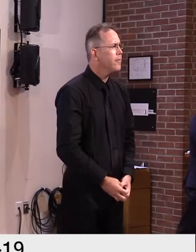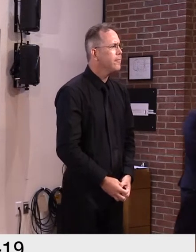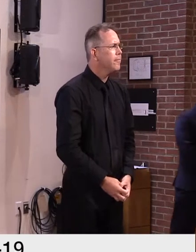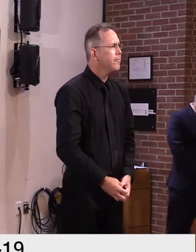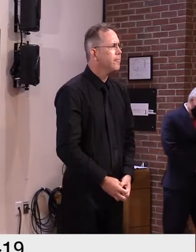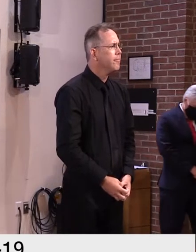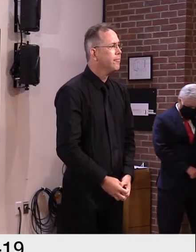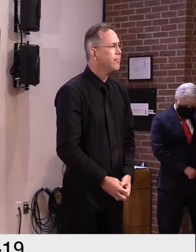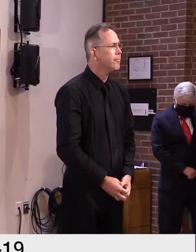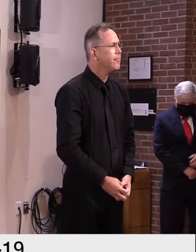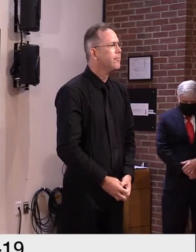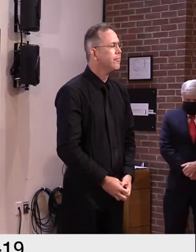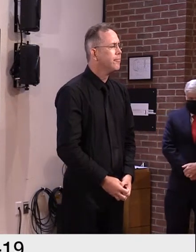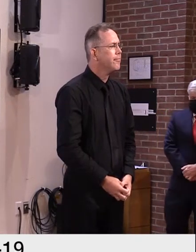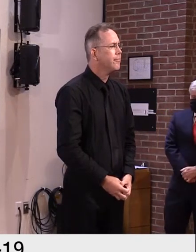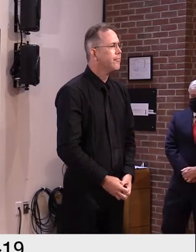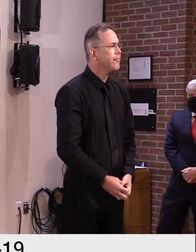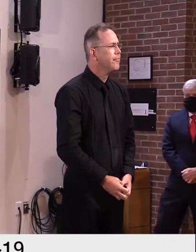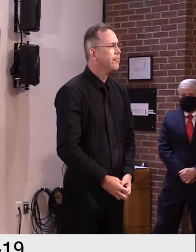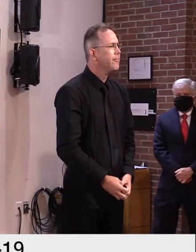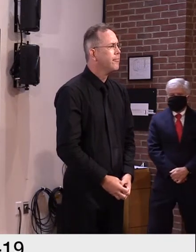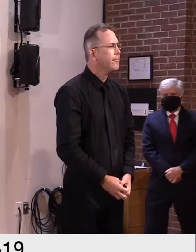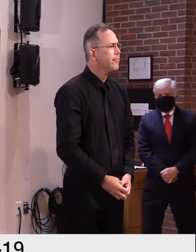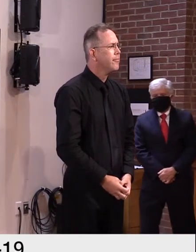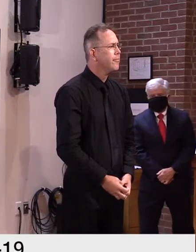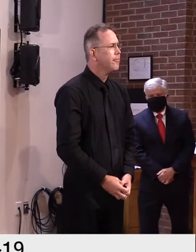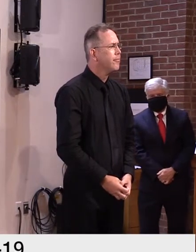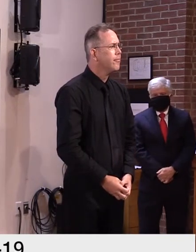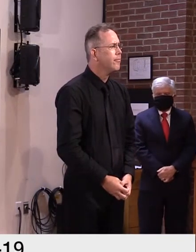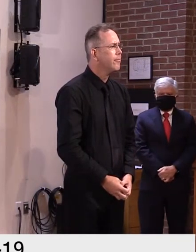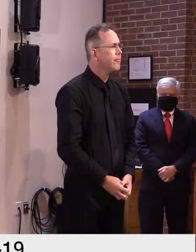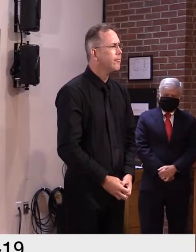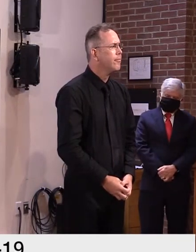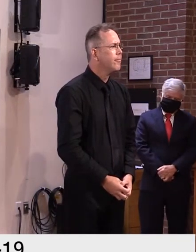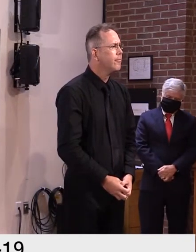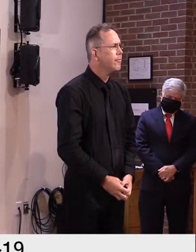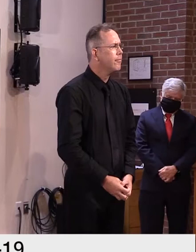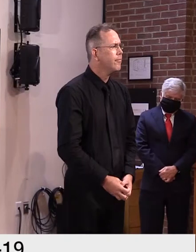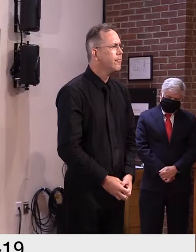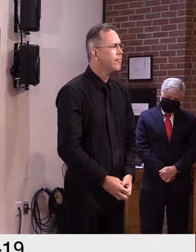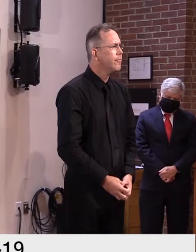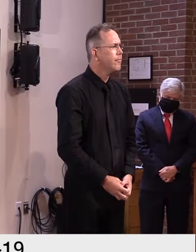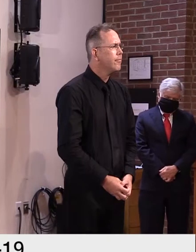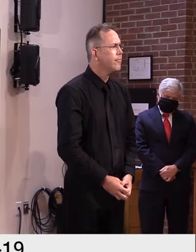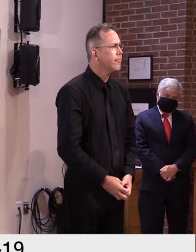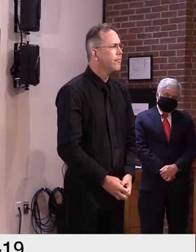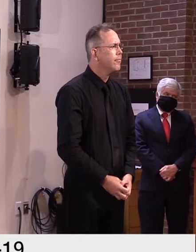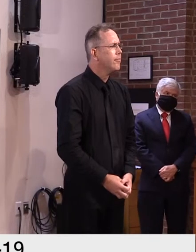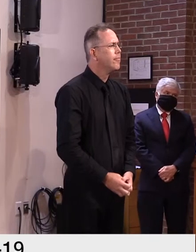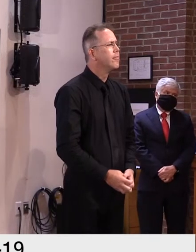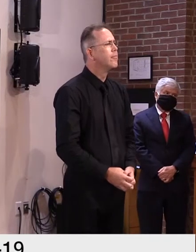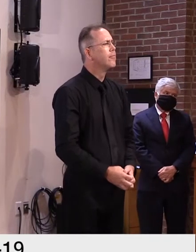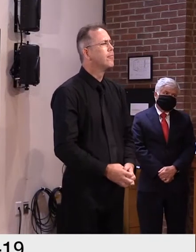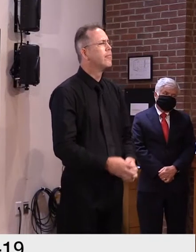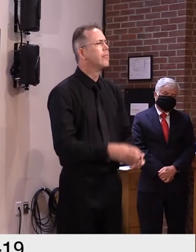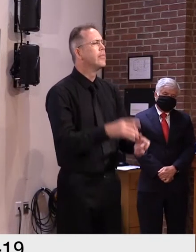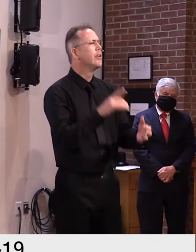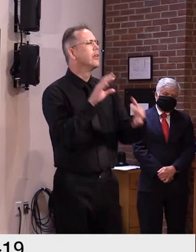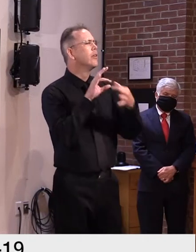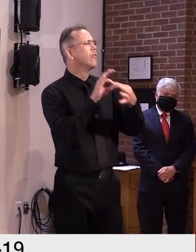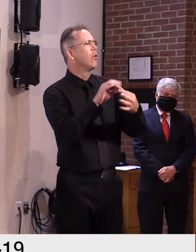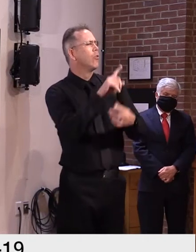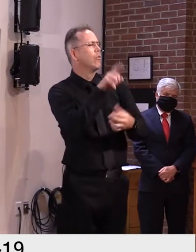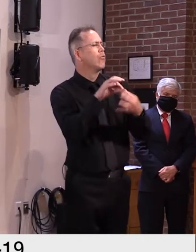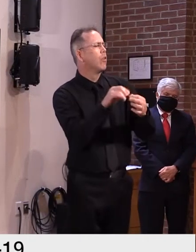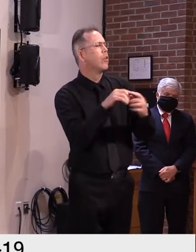doesn't mean they're inaccurate, but the higher quality info, they say, can provide a better picture of what's happening. And I